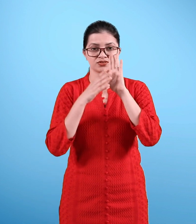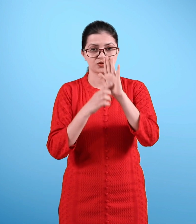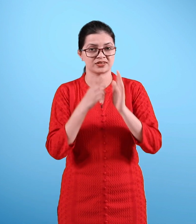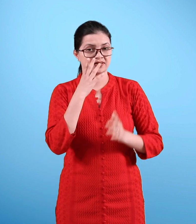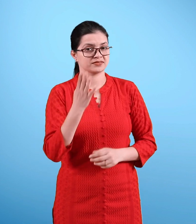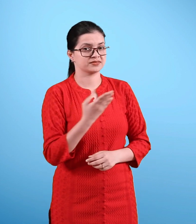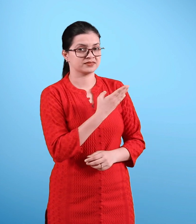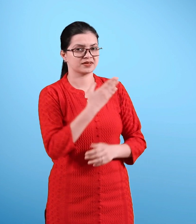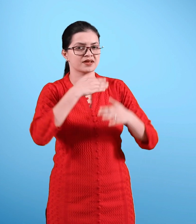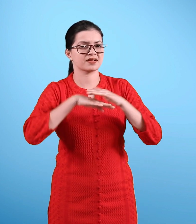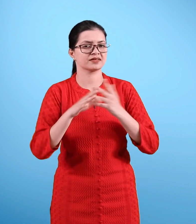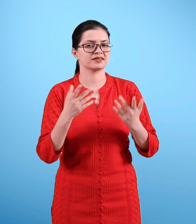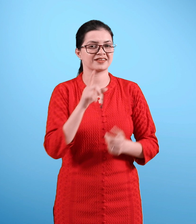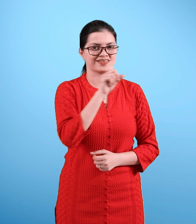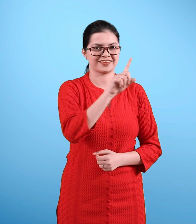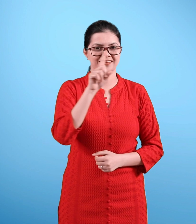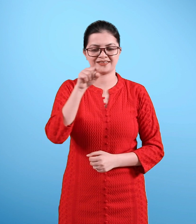Figure 11.5a.